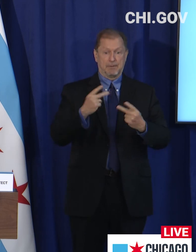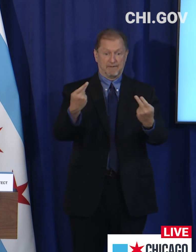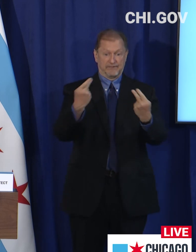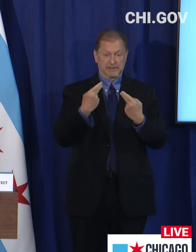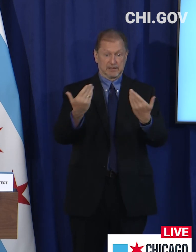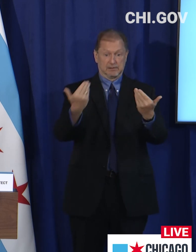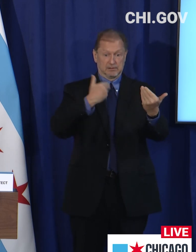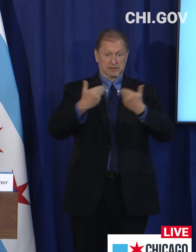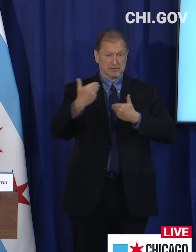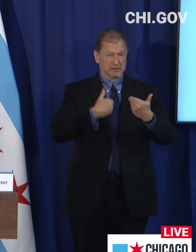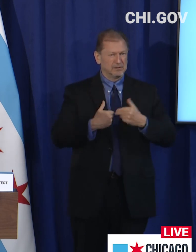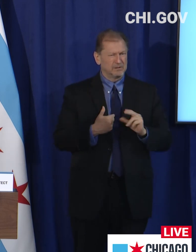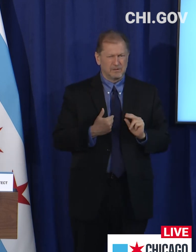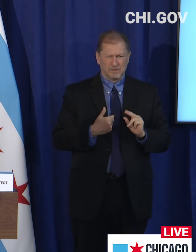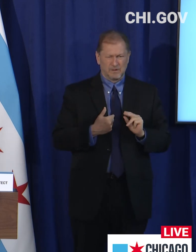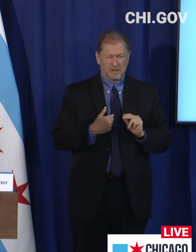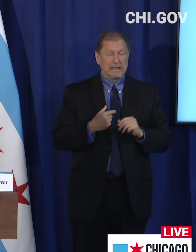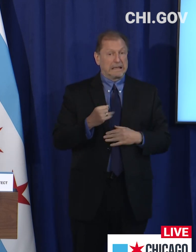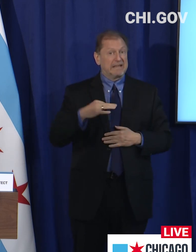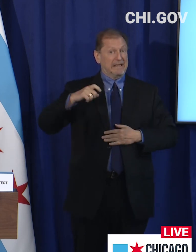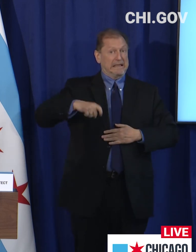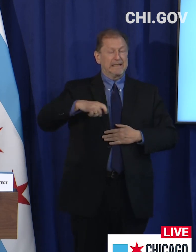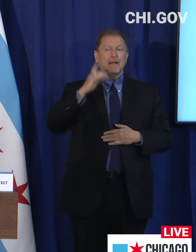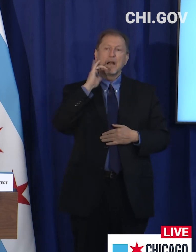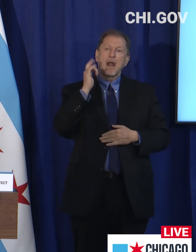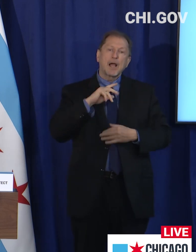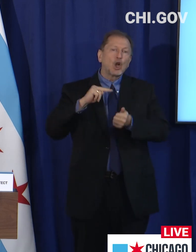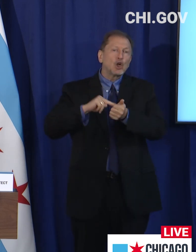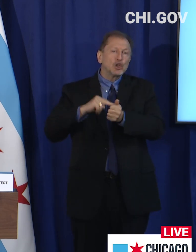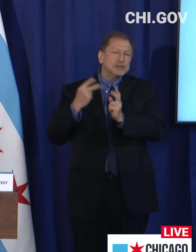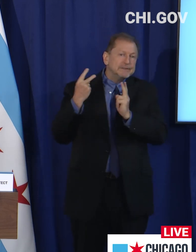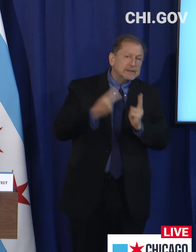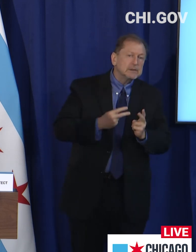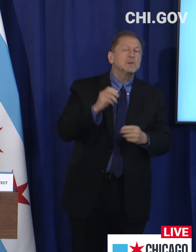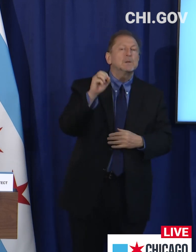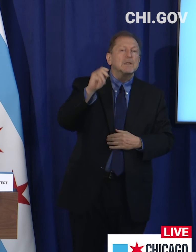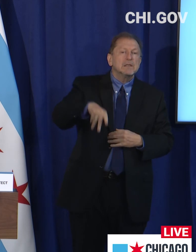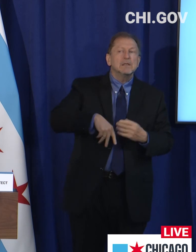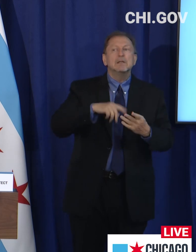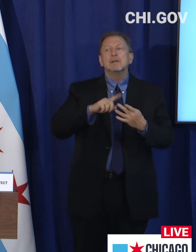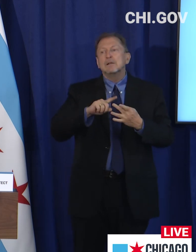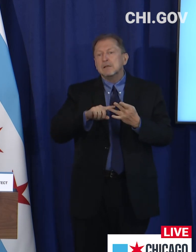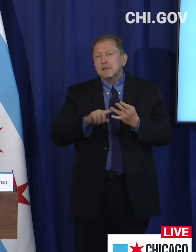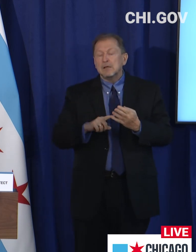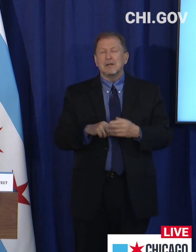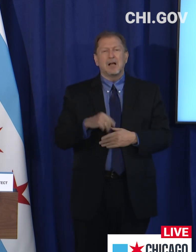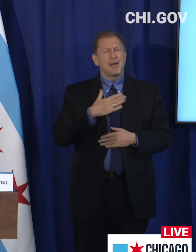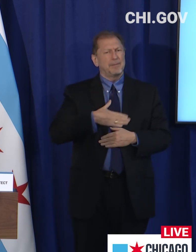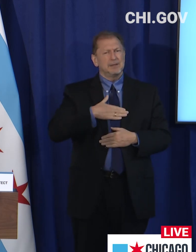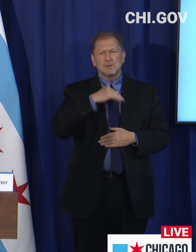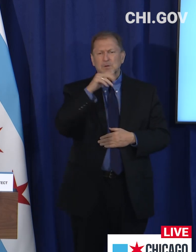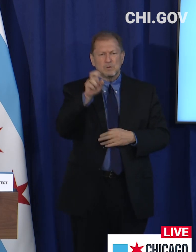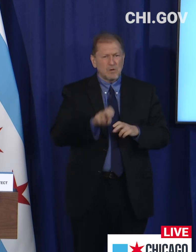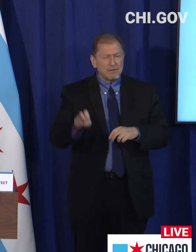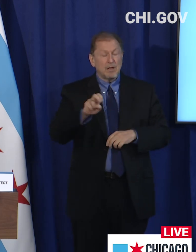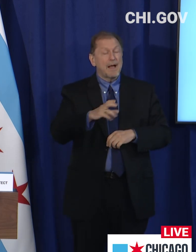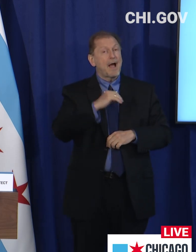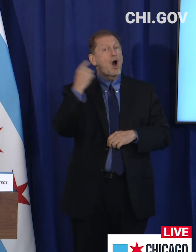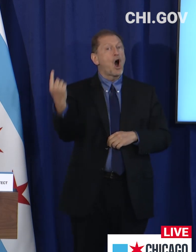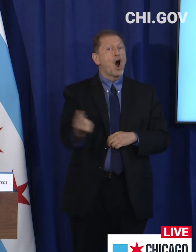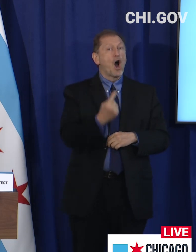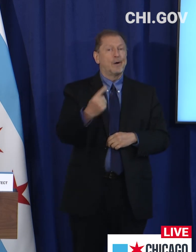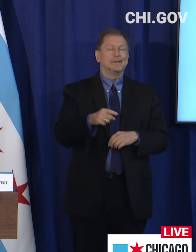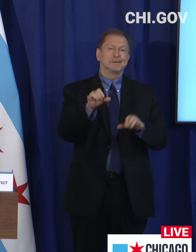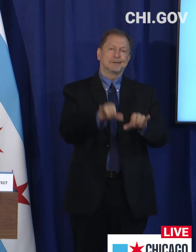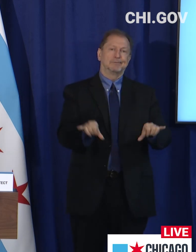workers like home health care or education. Avoiding travel, and always continue to wear your mask when you're leaving your